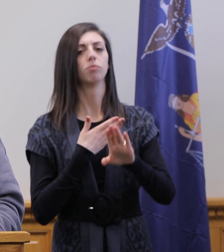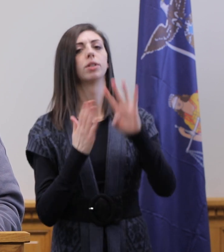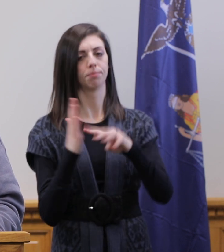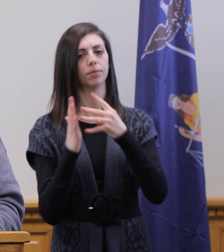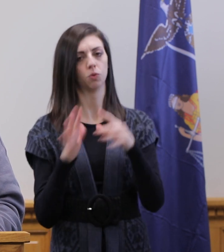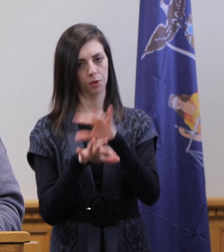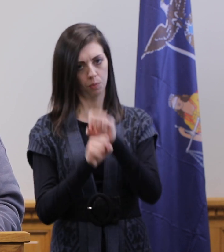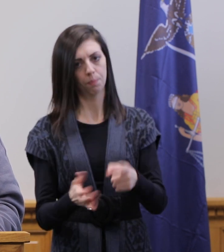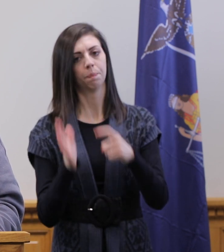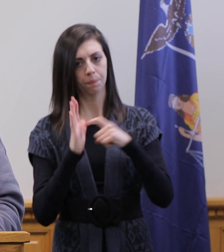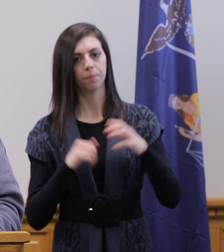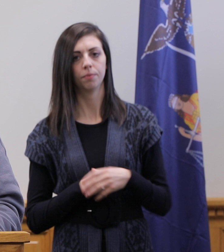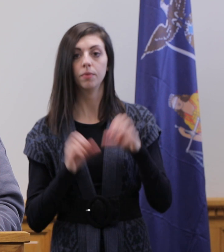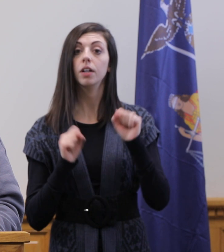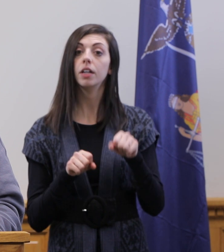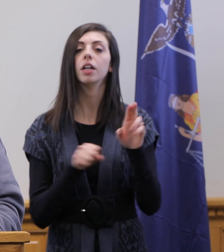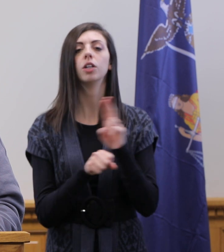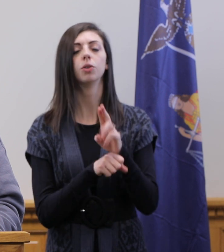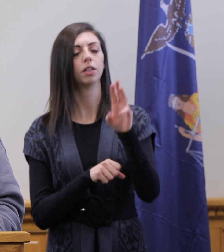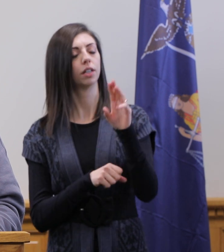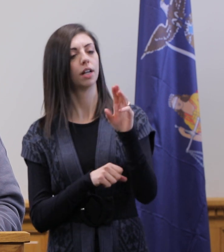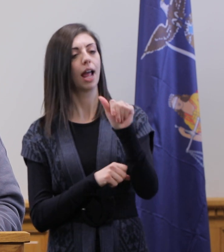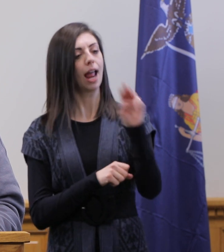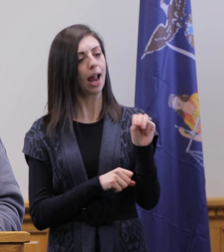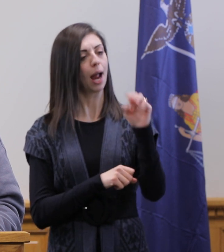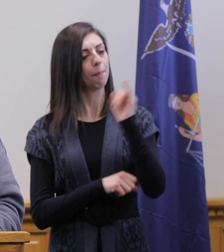can go through the state website at